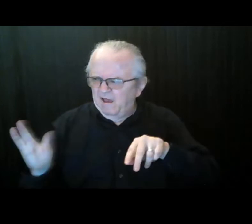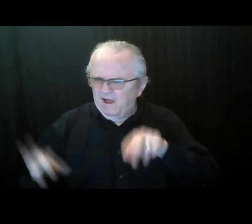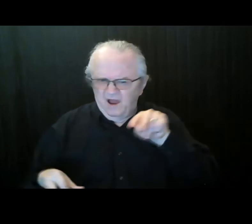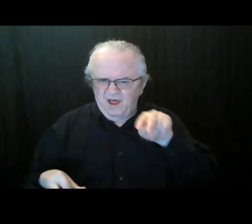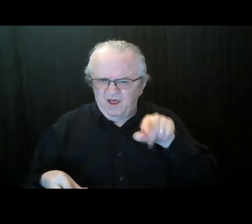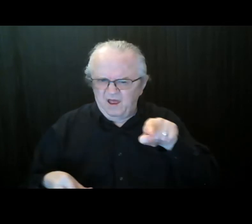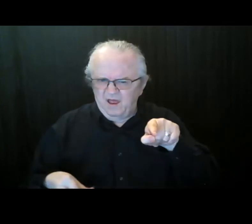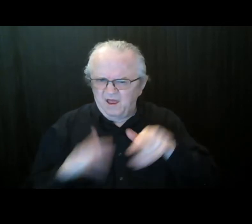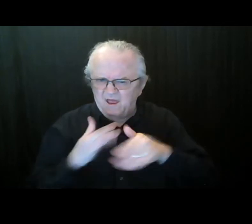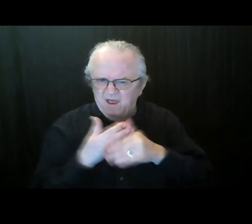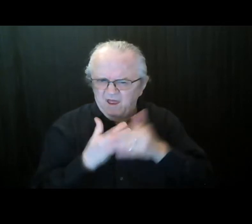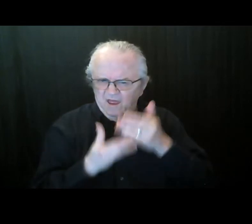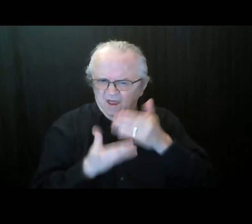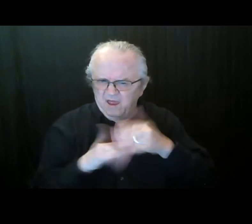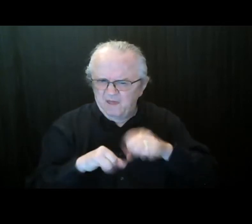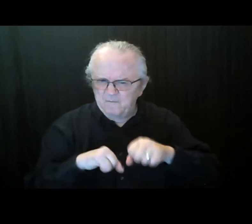one's hand is broken.